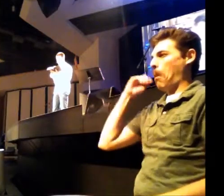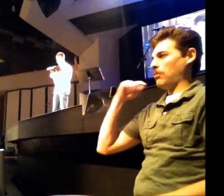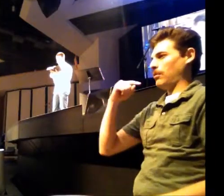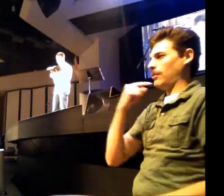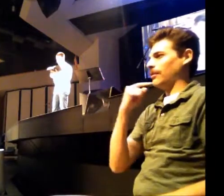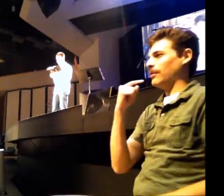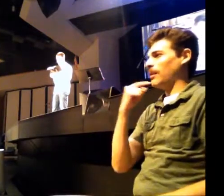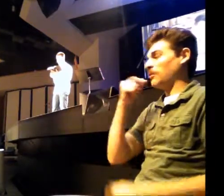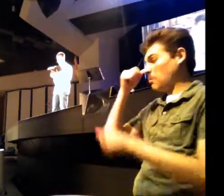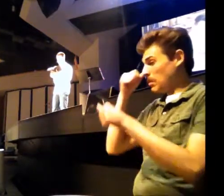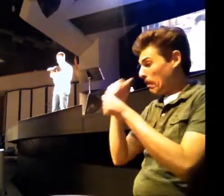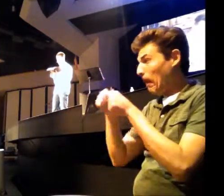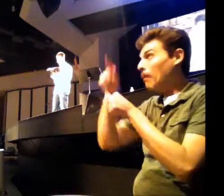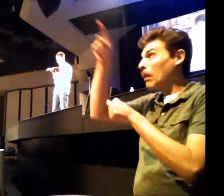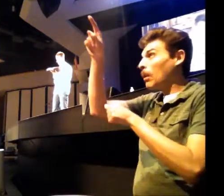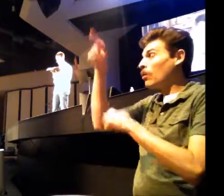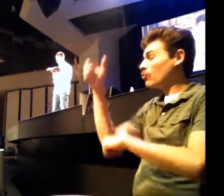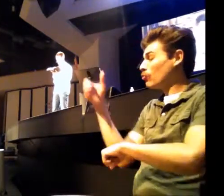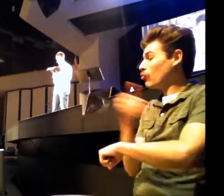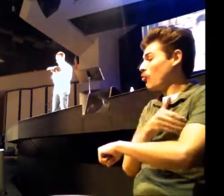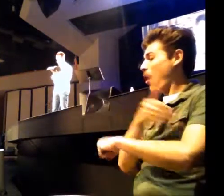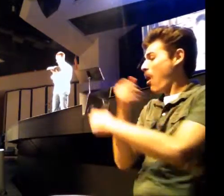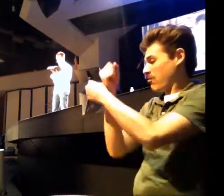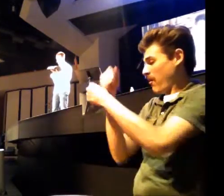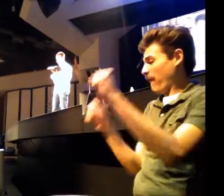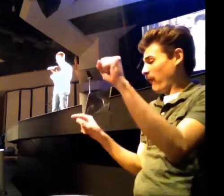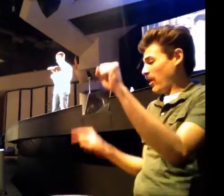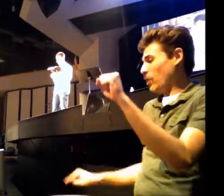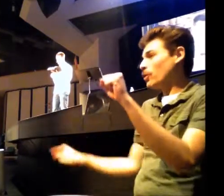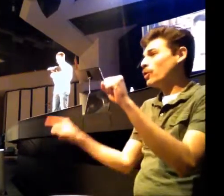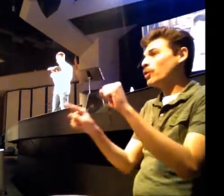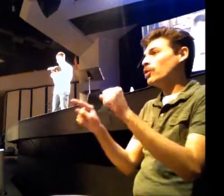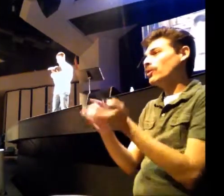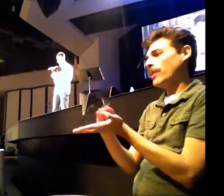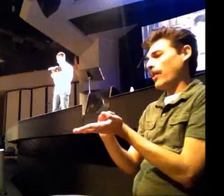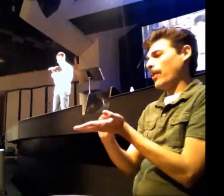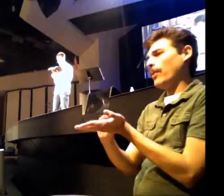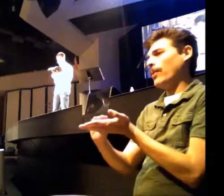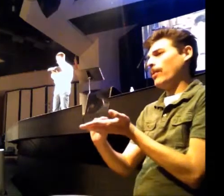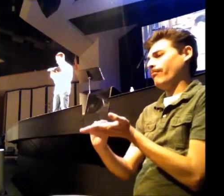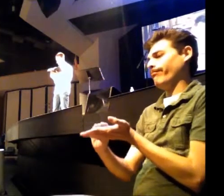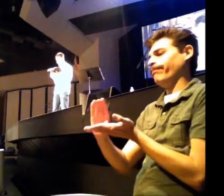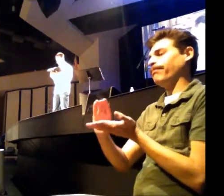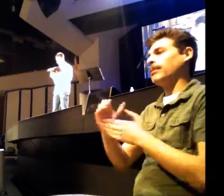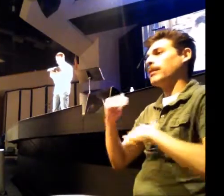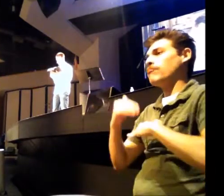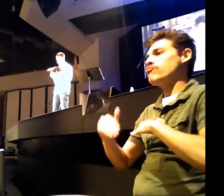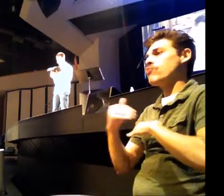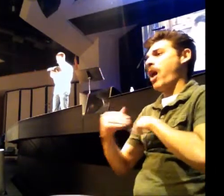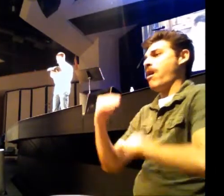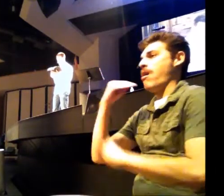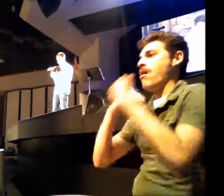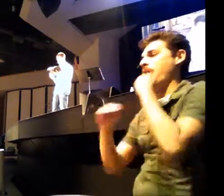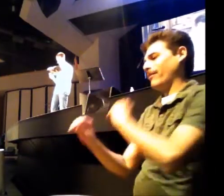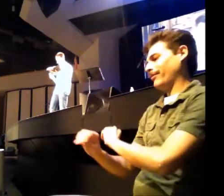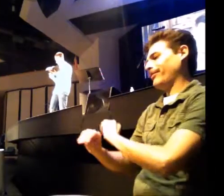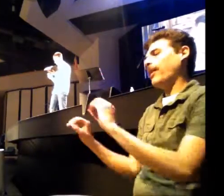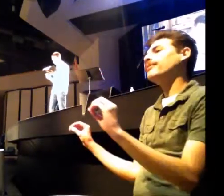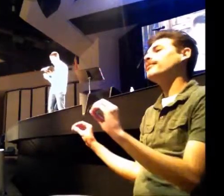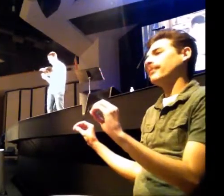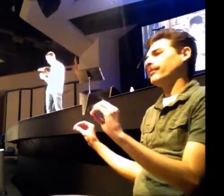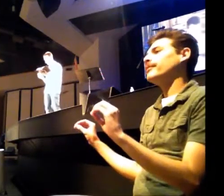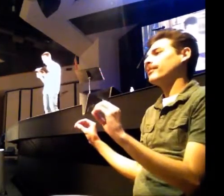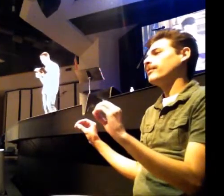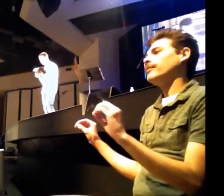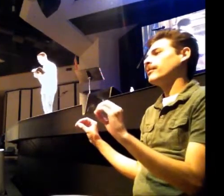strong hand the Lord brought you out from this place. No leavened bread shall be eaten. Today in the month of Abib you are going out, and when the Lord